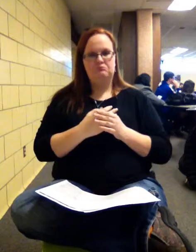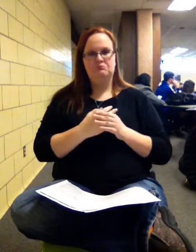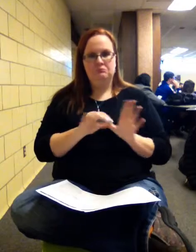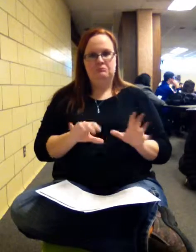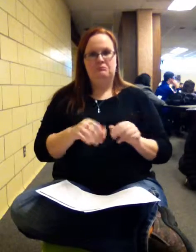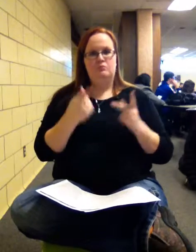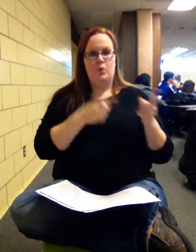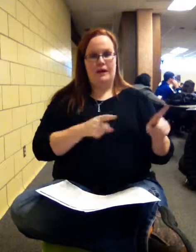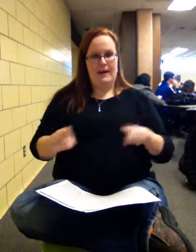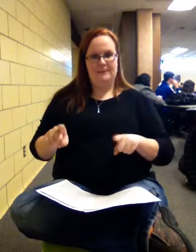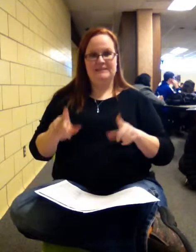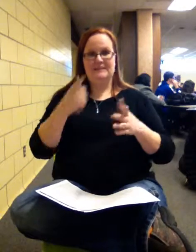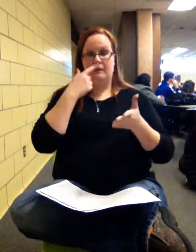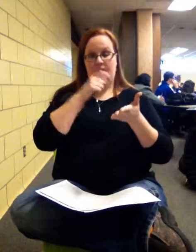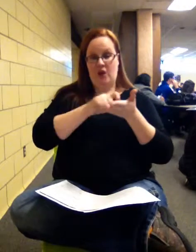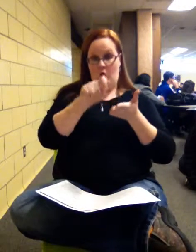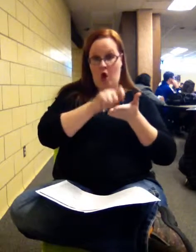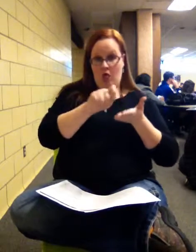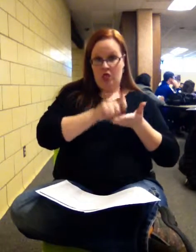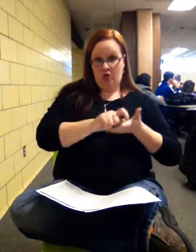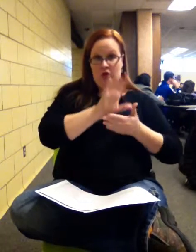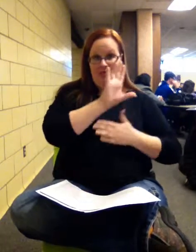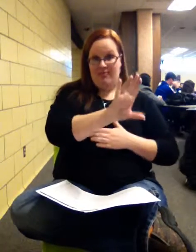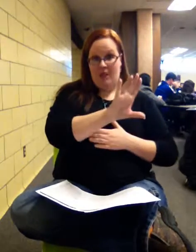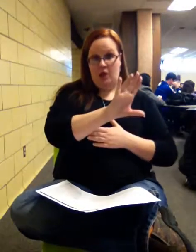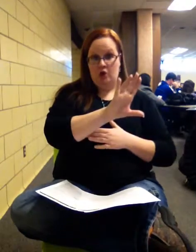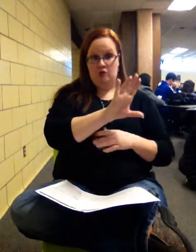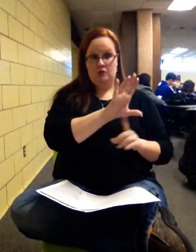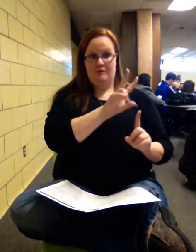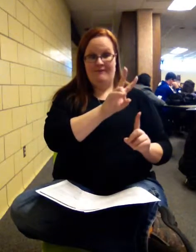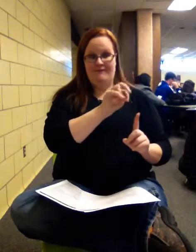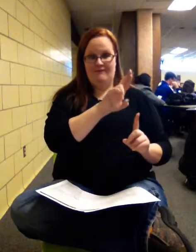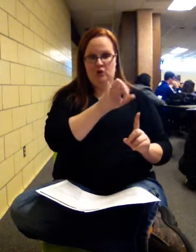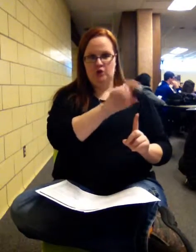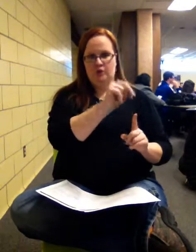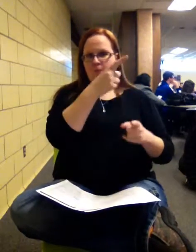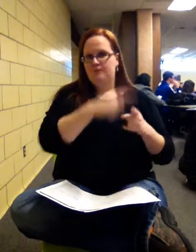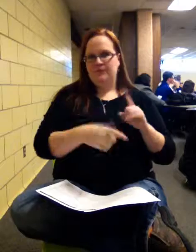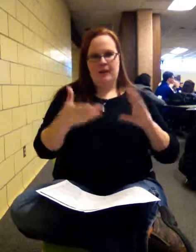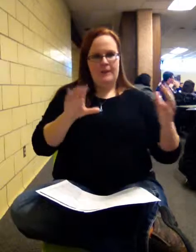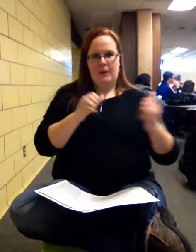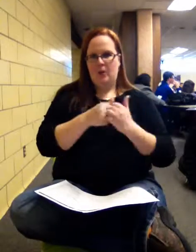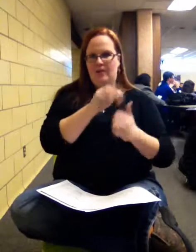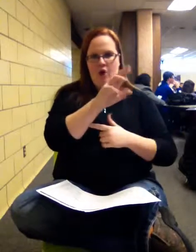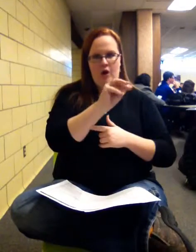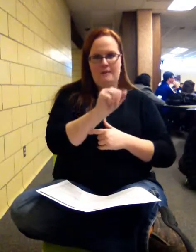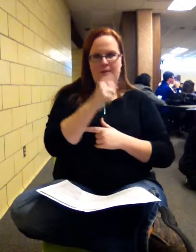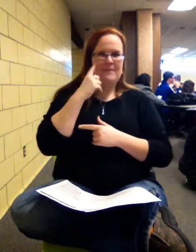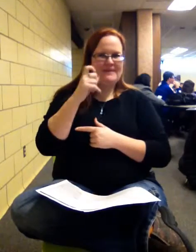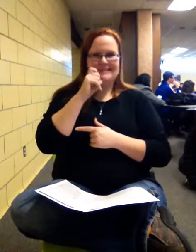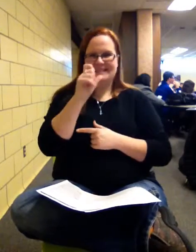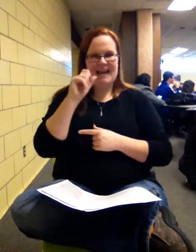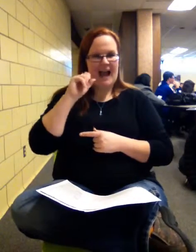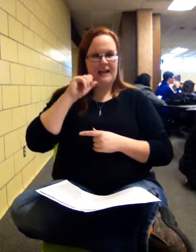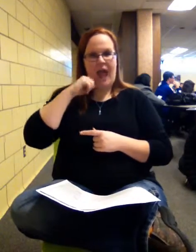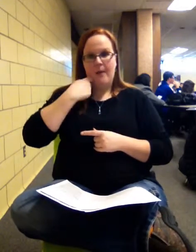happen. The author's version, you can't compare to RMA because it's not apples to apples. So you